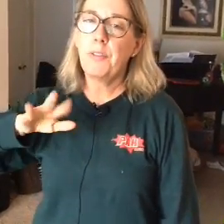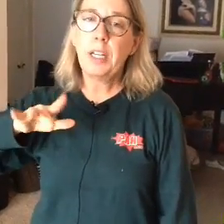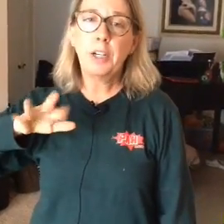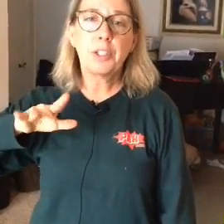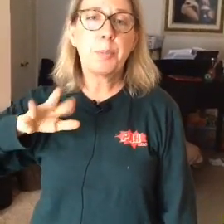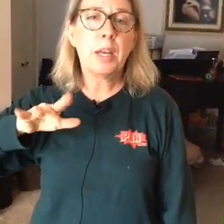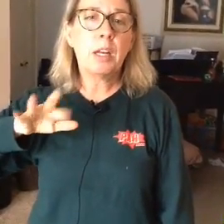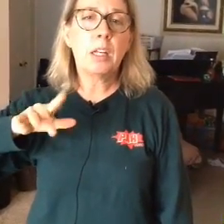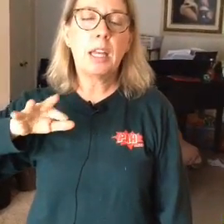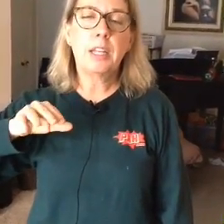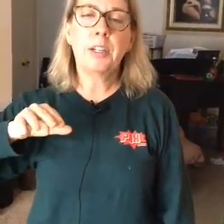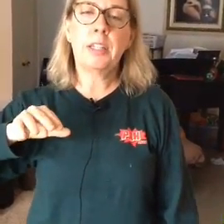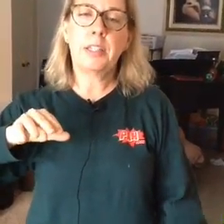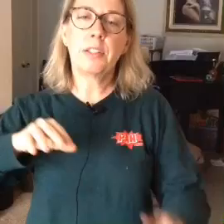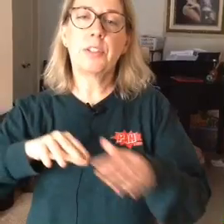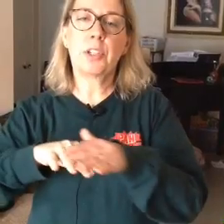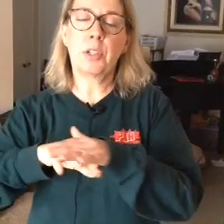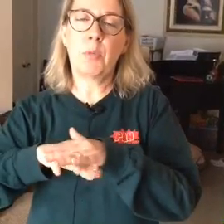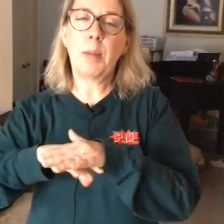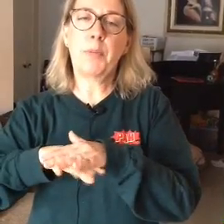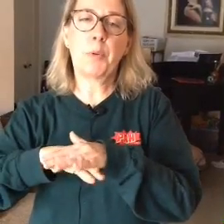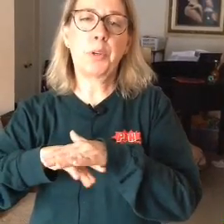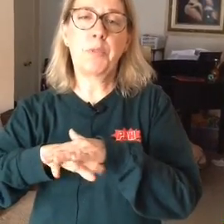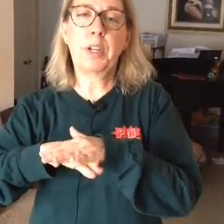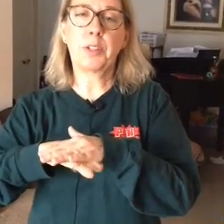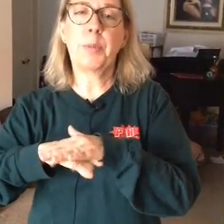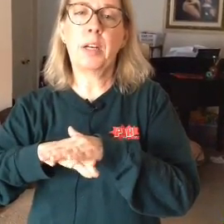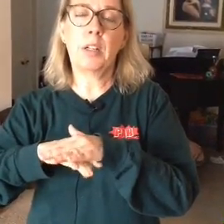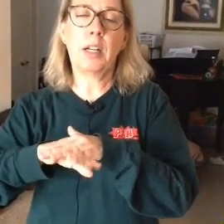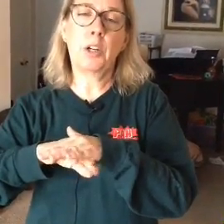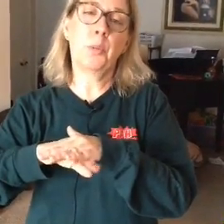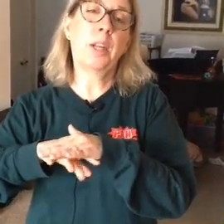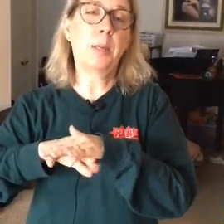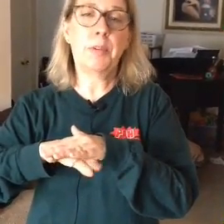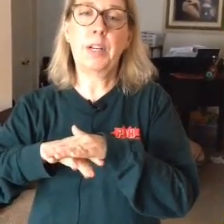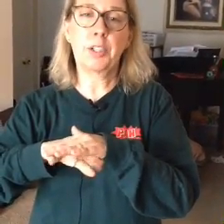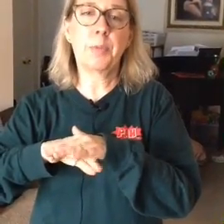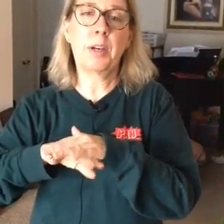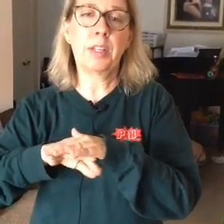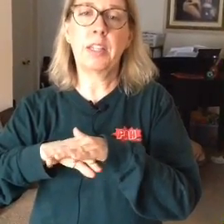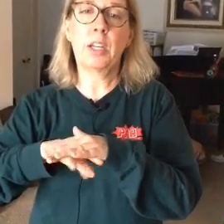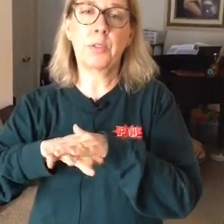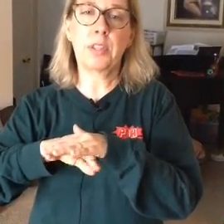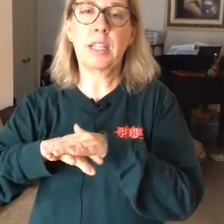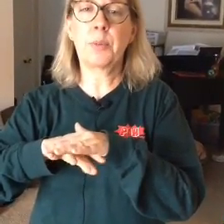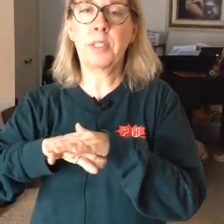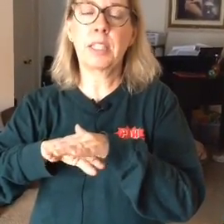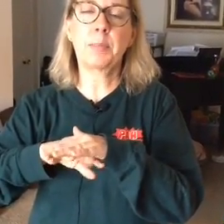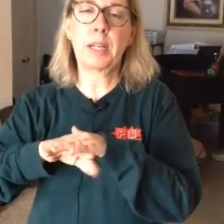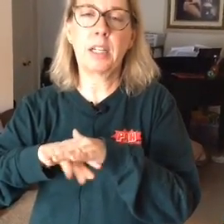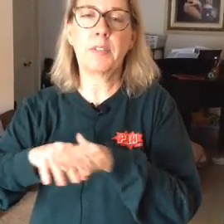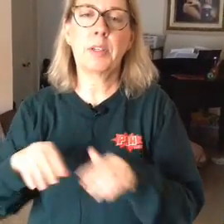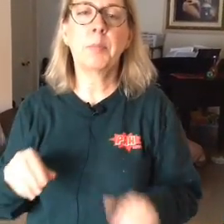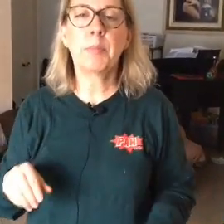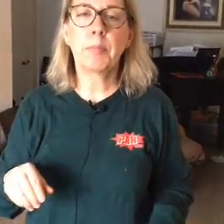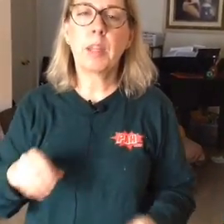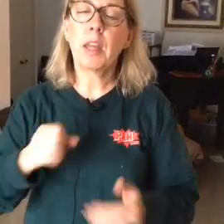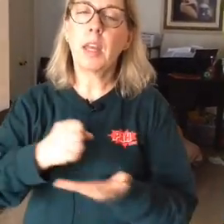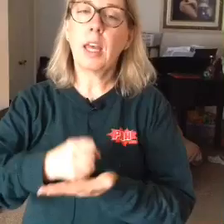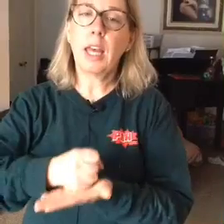finger spell, and this is good right before you finger spell, or you want him to finger spell. He then knows that that's what's expected of him.